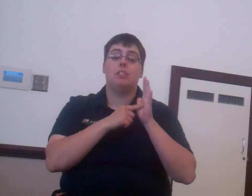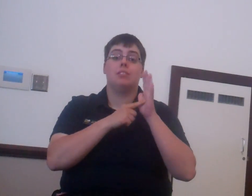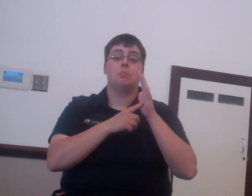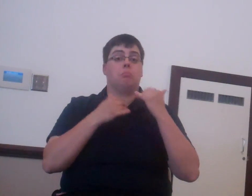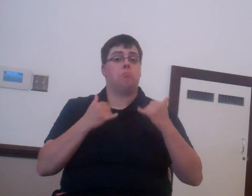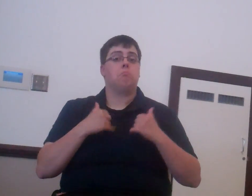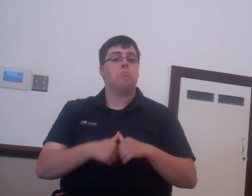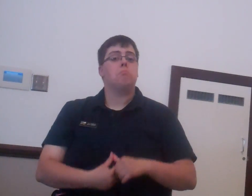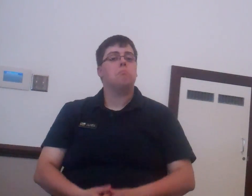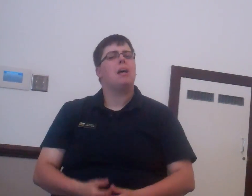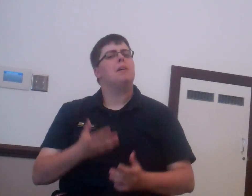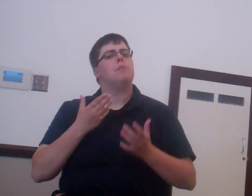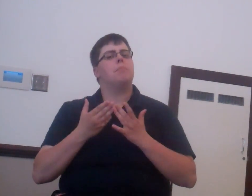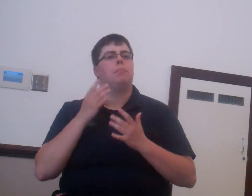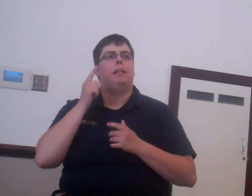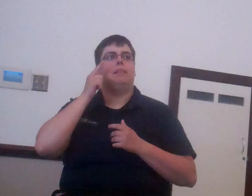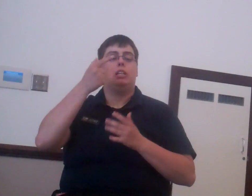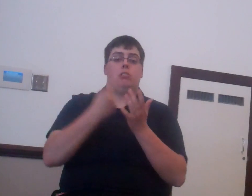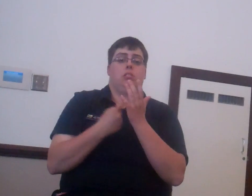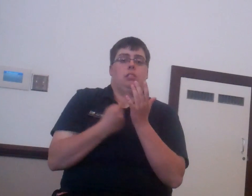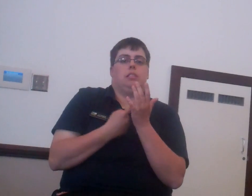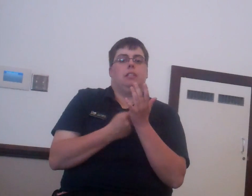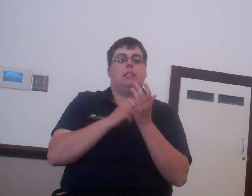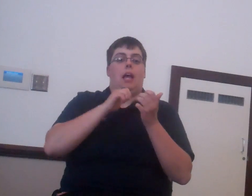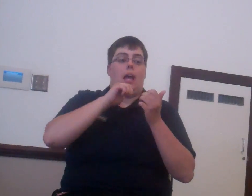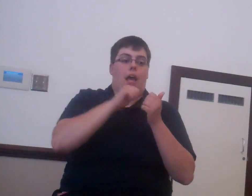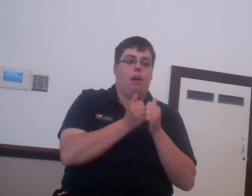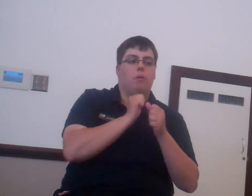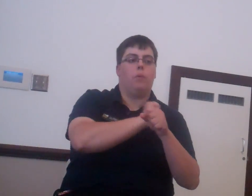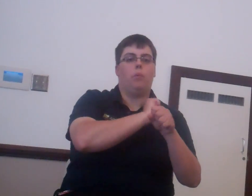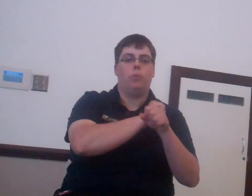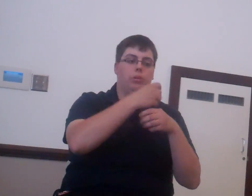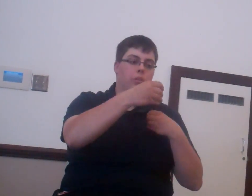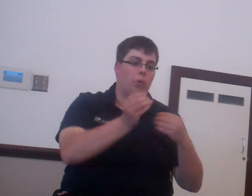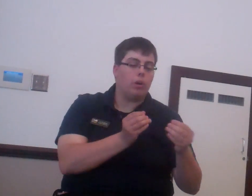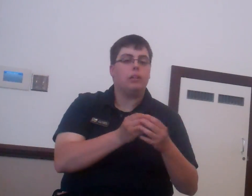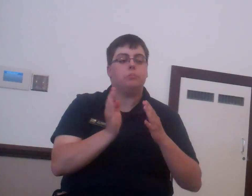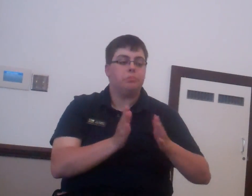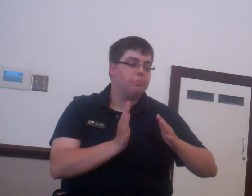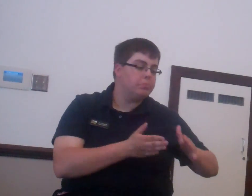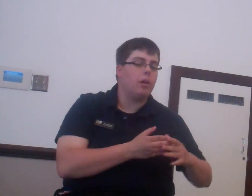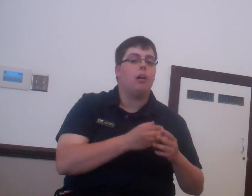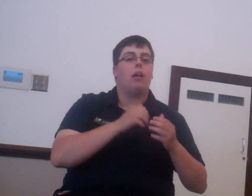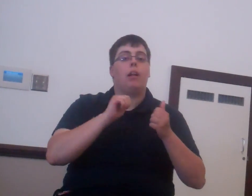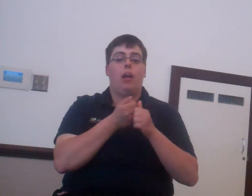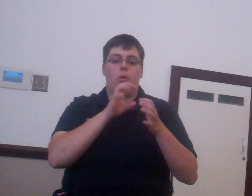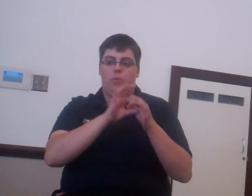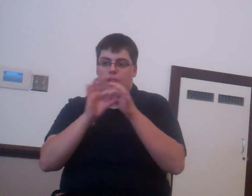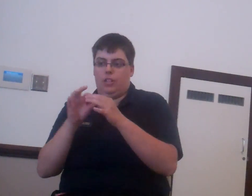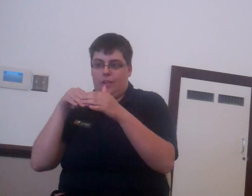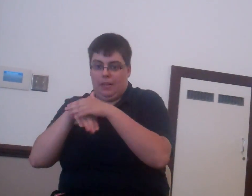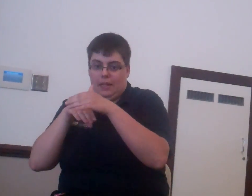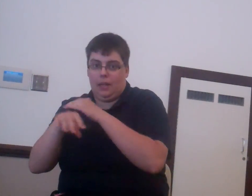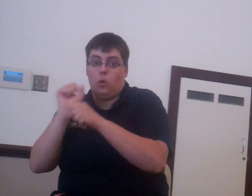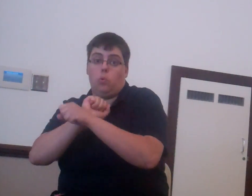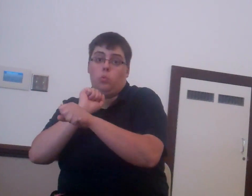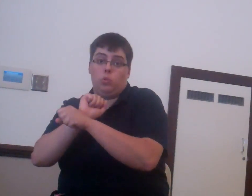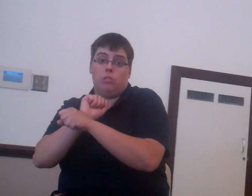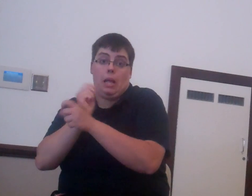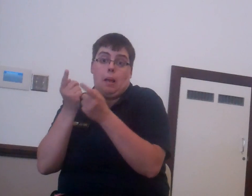when we talk about sort of how workplaces are organized and how relationships work within them. But I think what's useful is just to kind of keep that in mind. Like, every